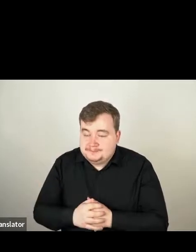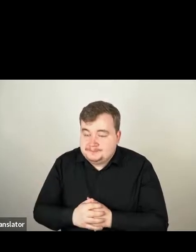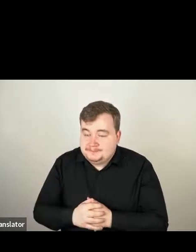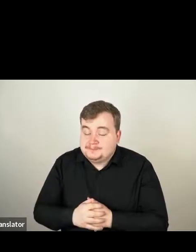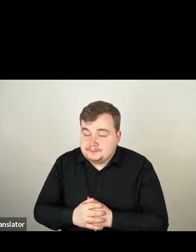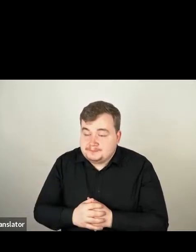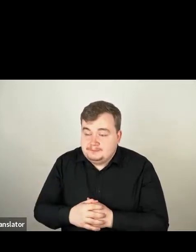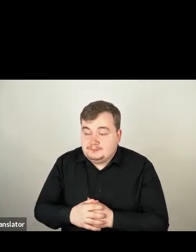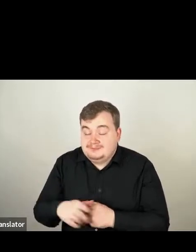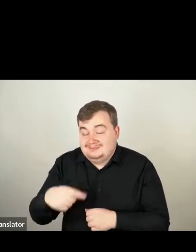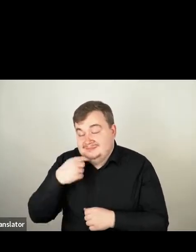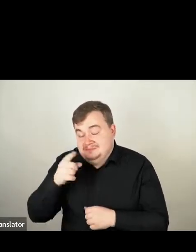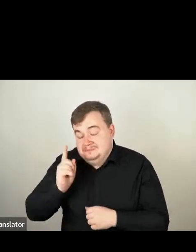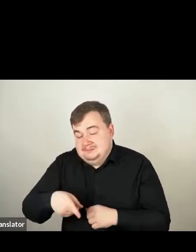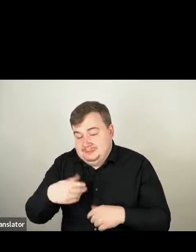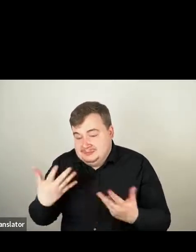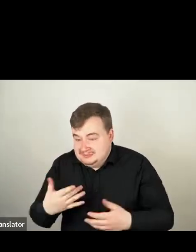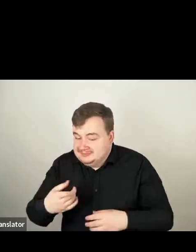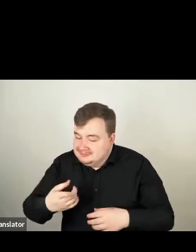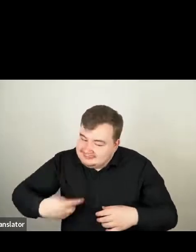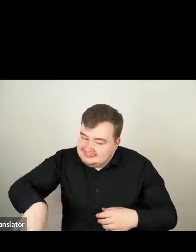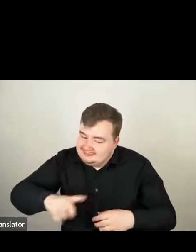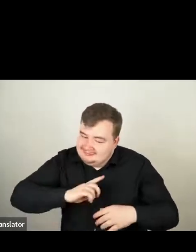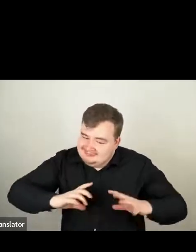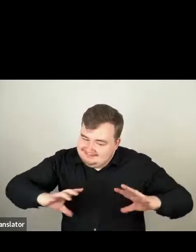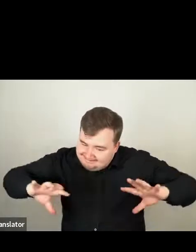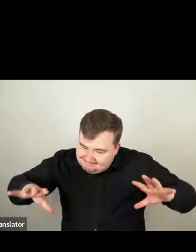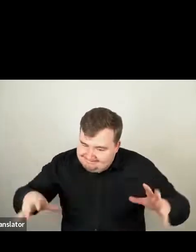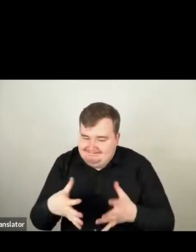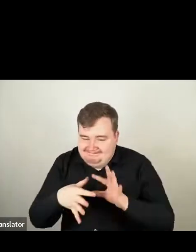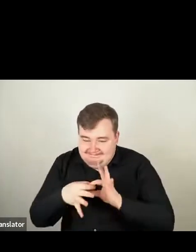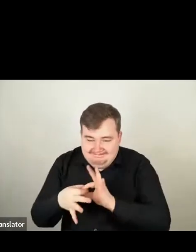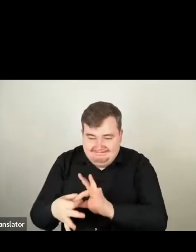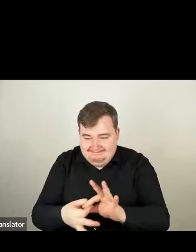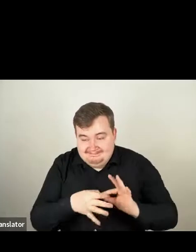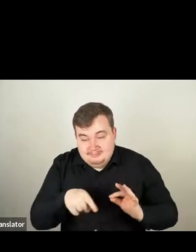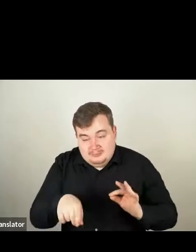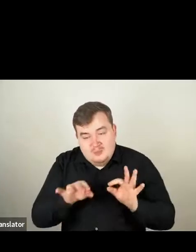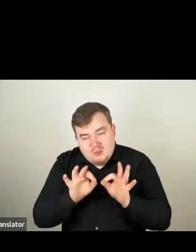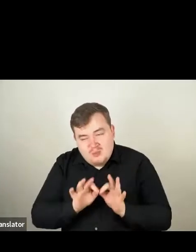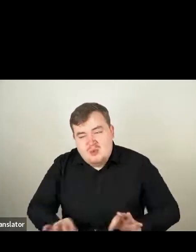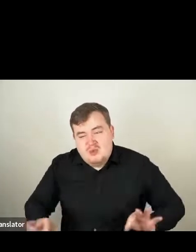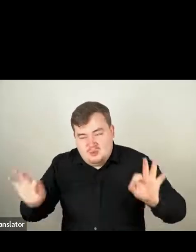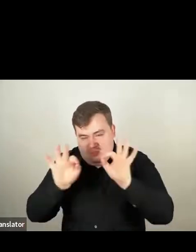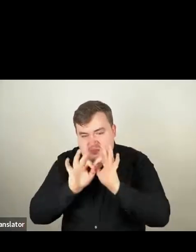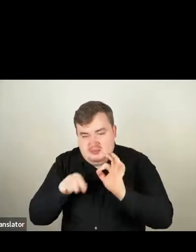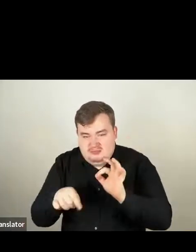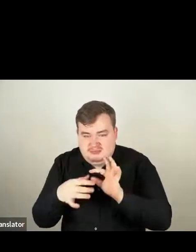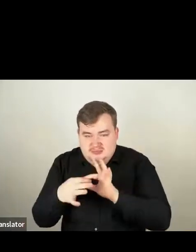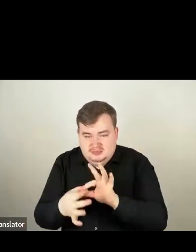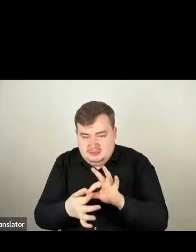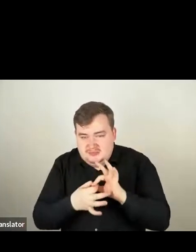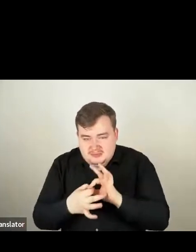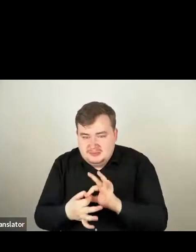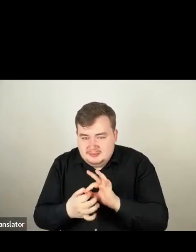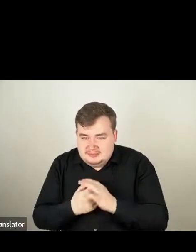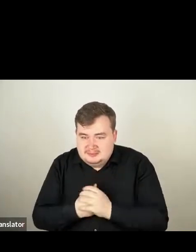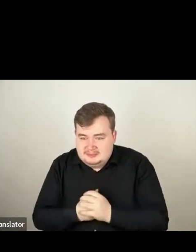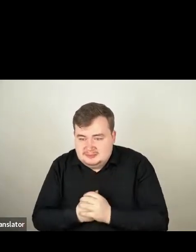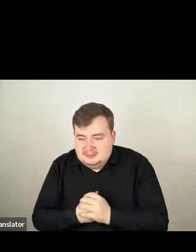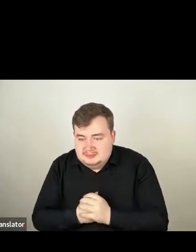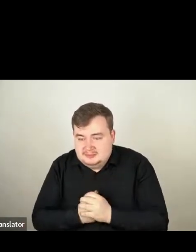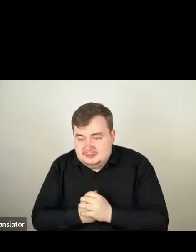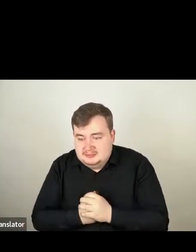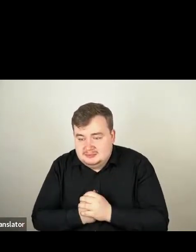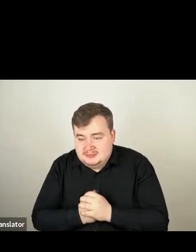build network. And that's another important thing. And I would like to say that it would be very interesting to